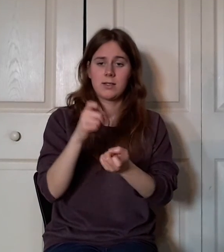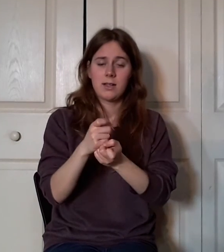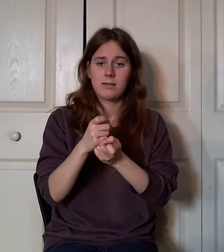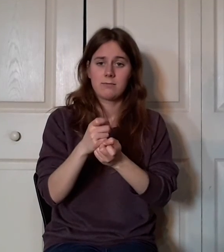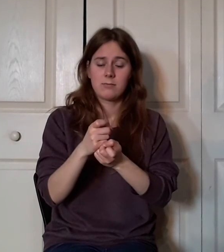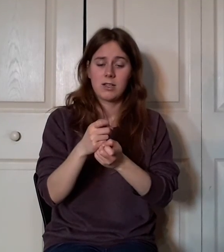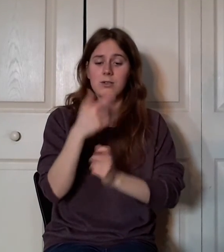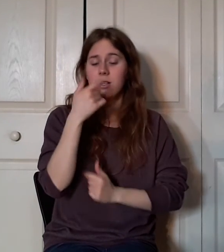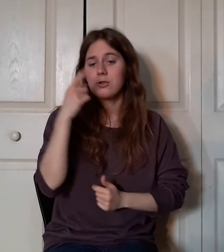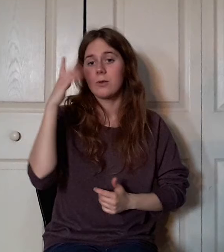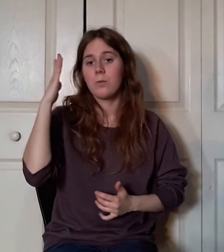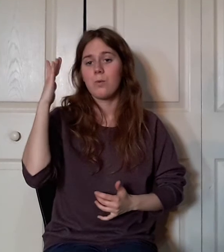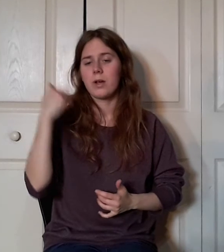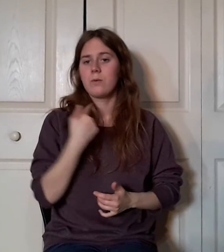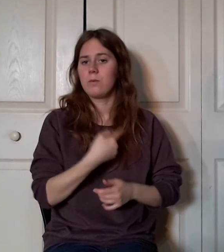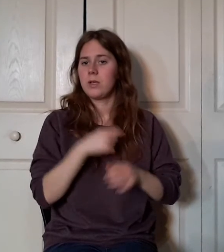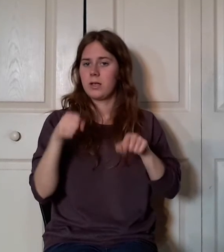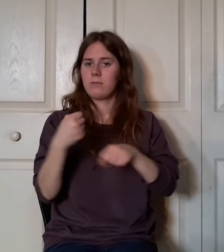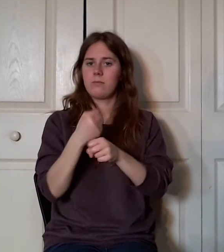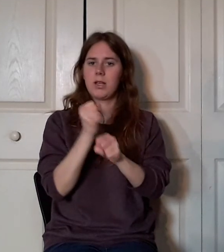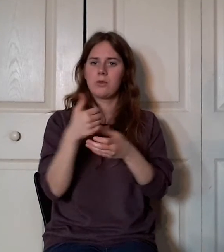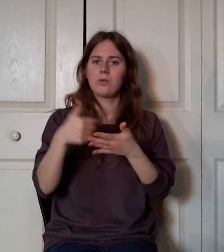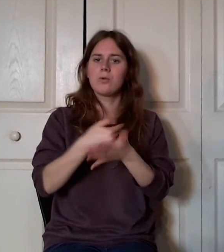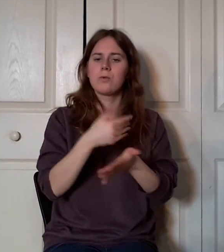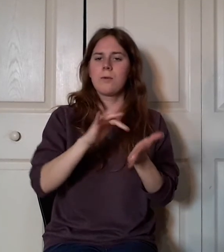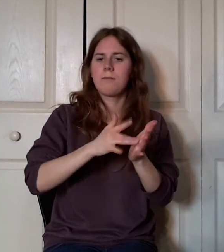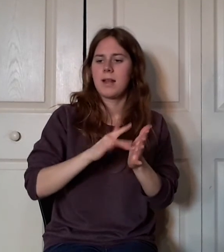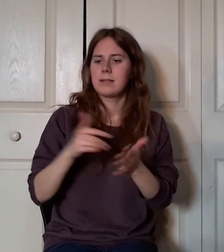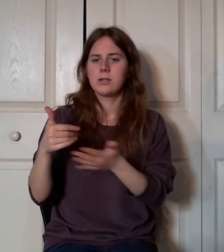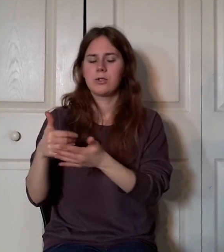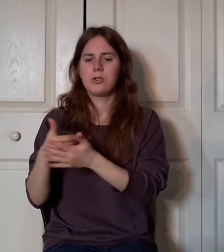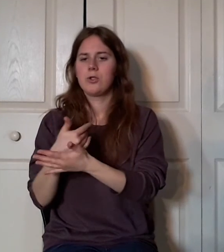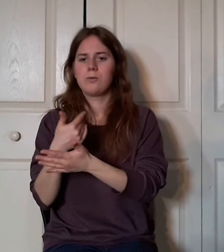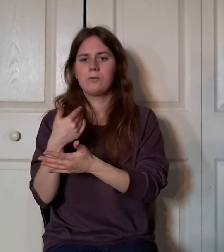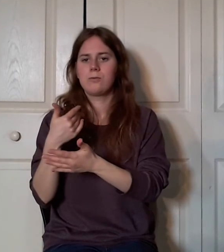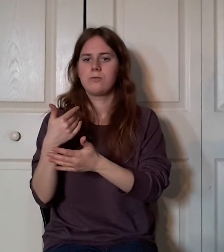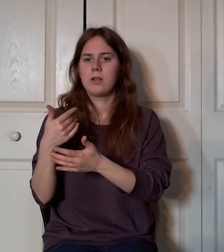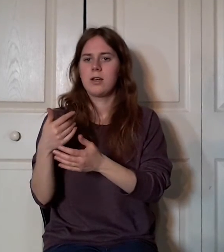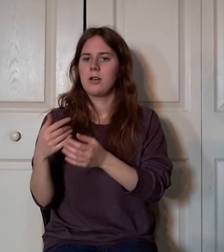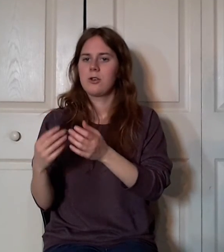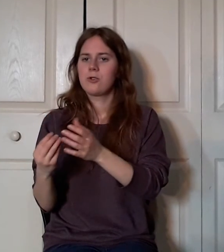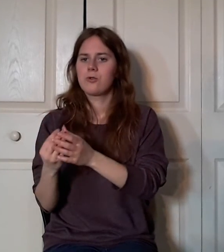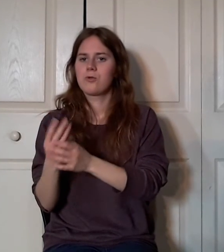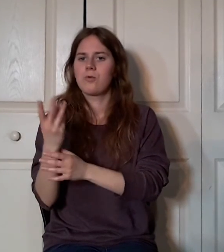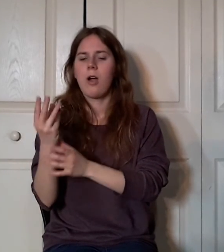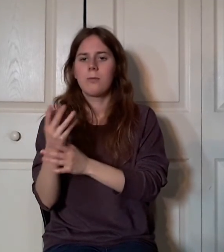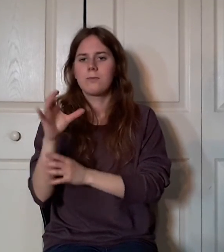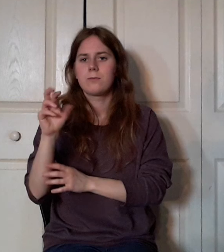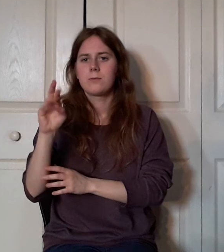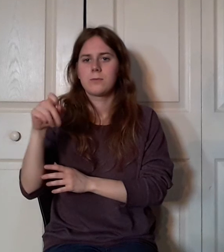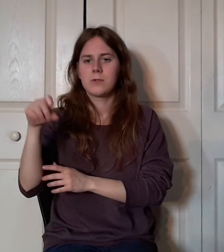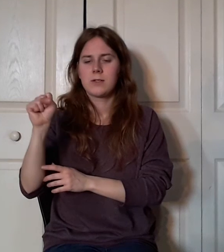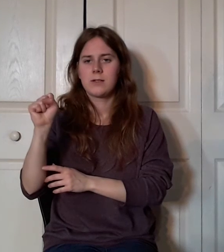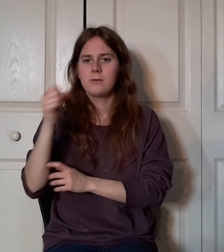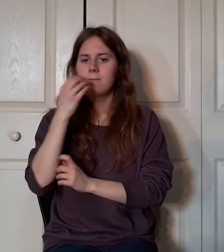more robust crops. But there are also questions about what are the side effects. And the bioethics get really interesting when